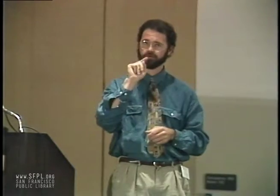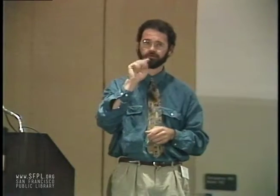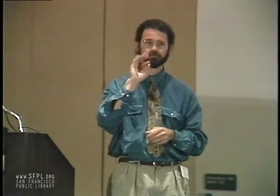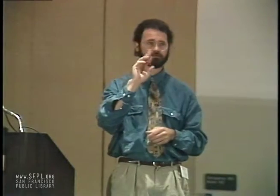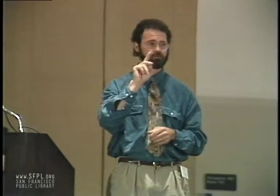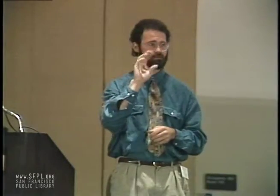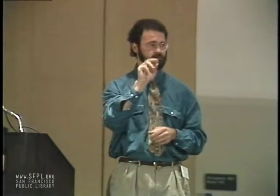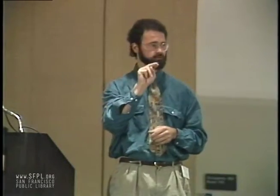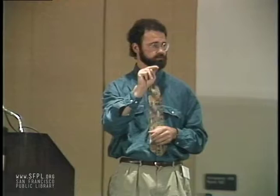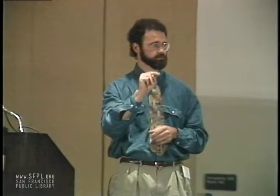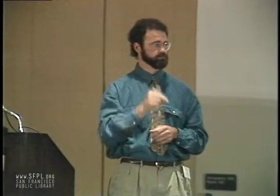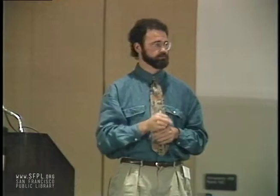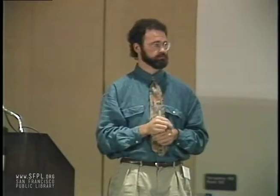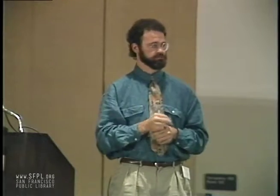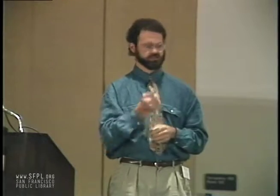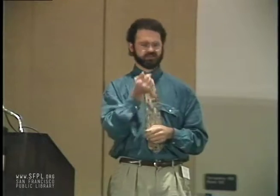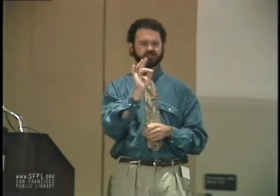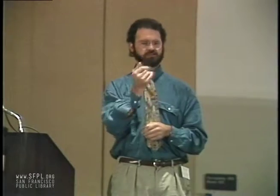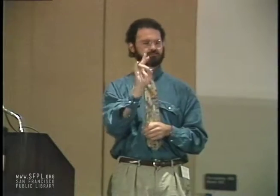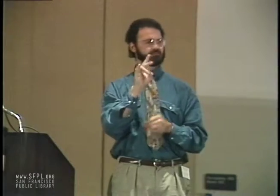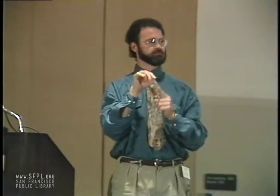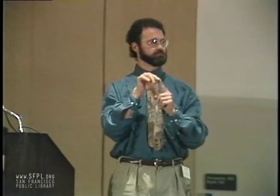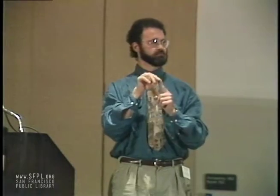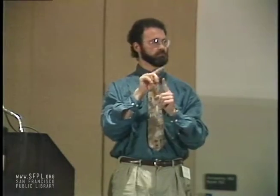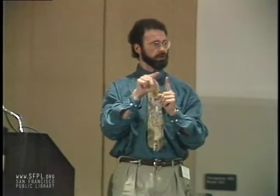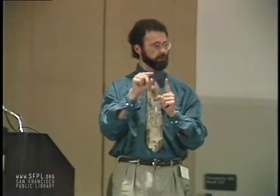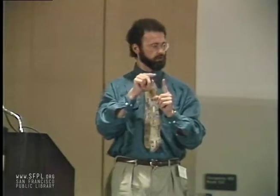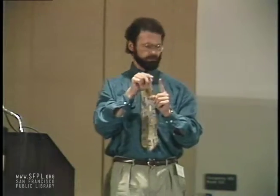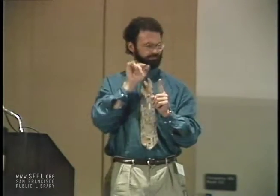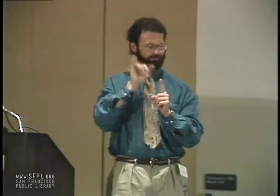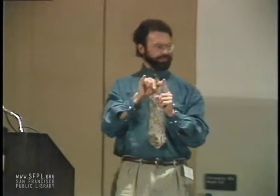which was established in Hartford, Connecticut in 1817.